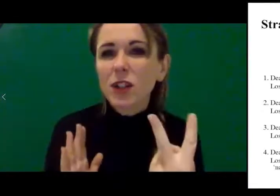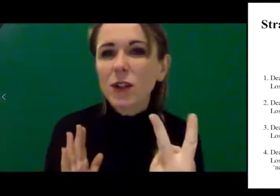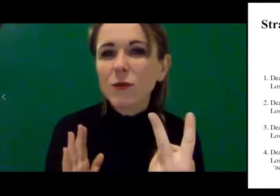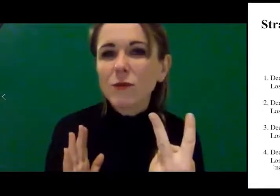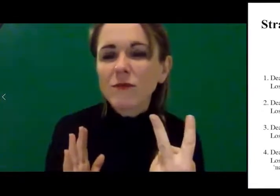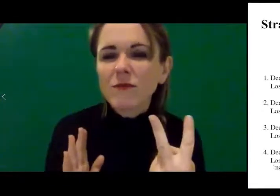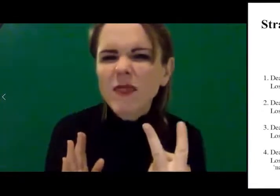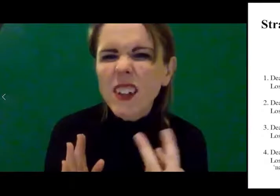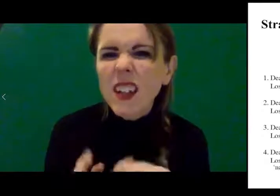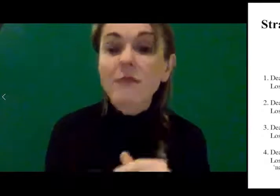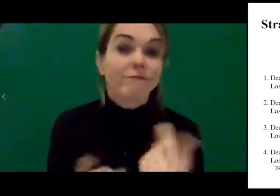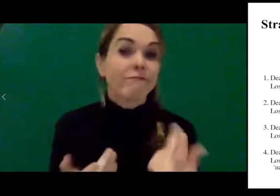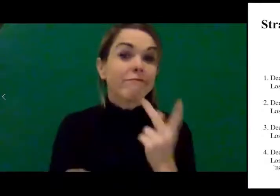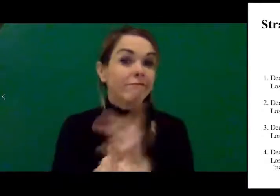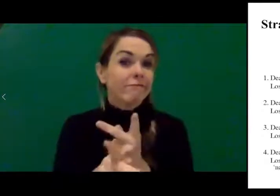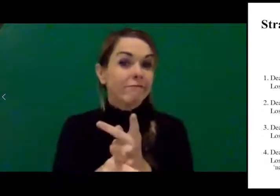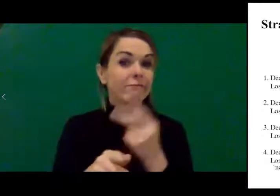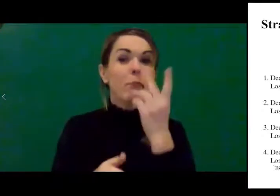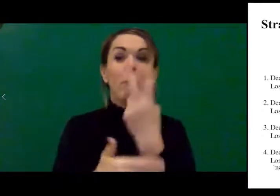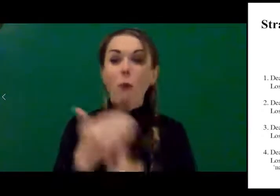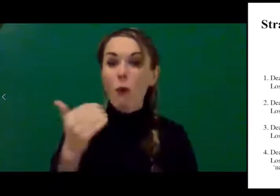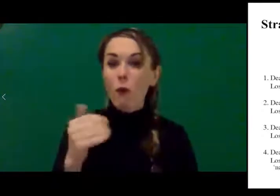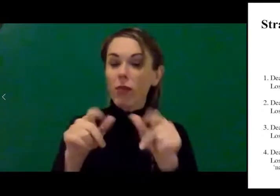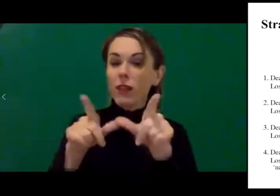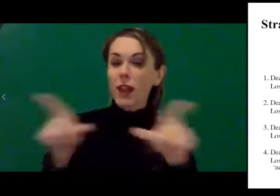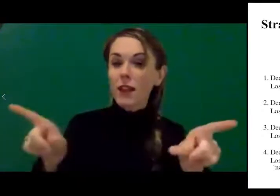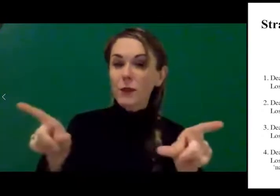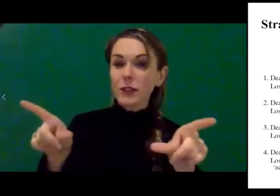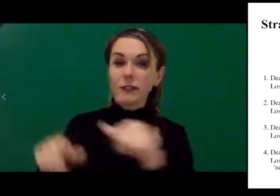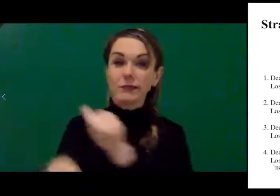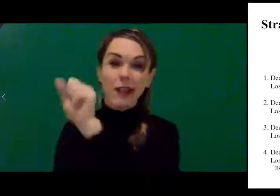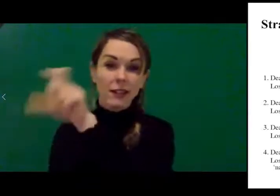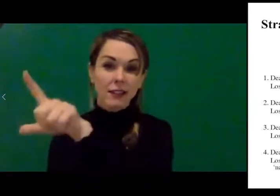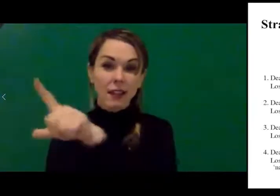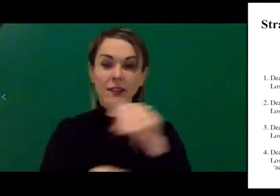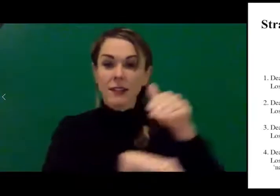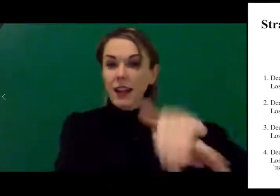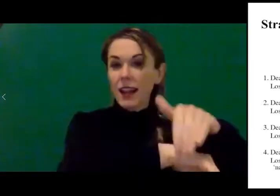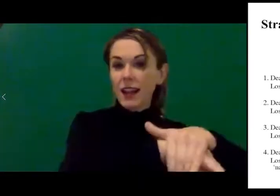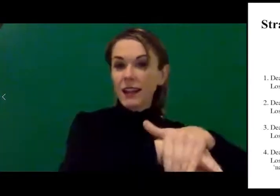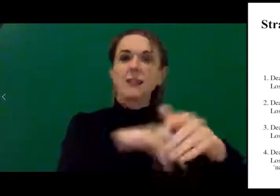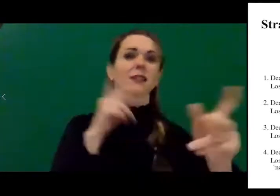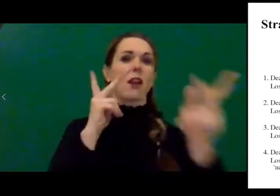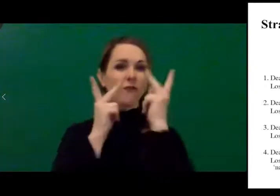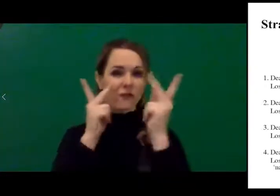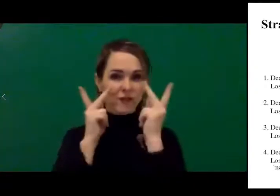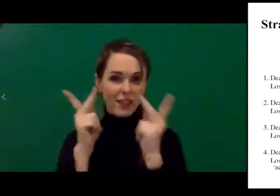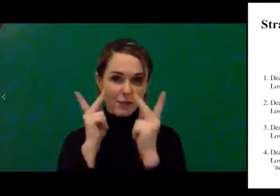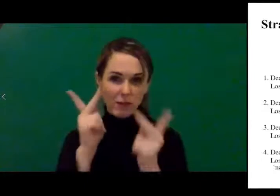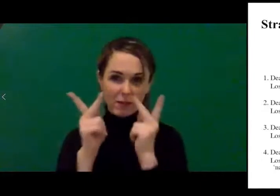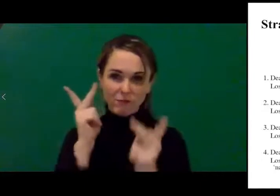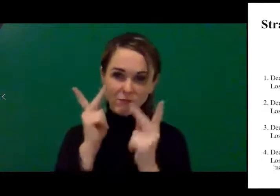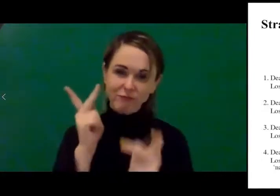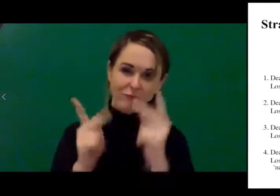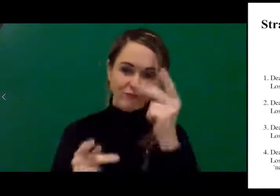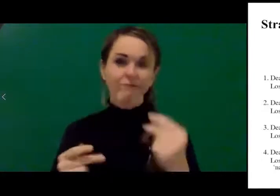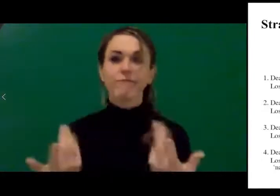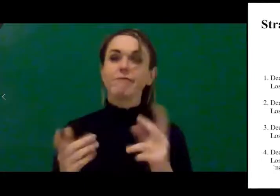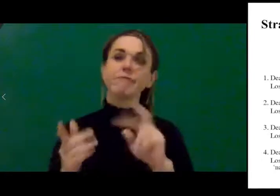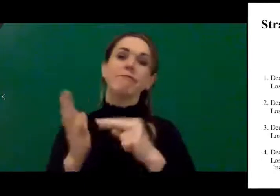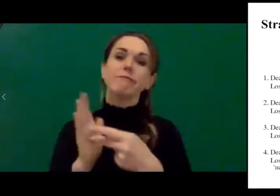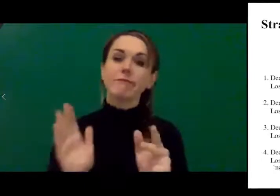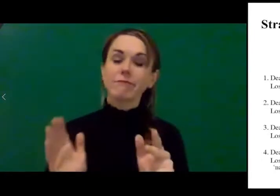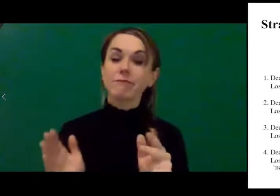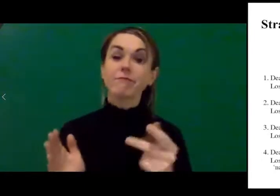it's important to keep both languages, ASL and English, visible. So meaning, while